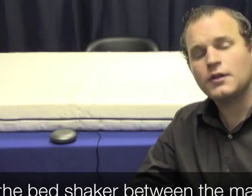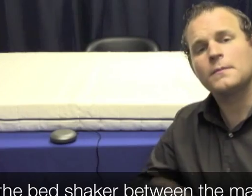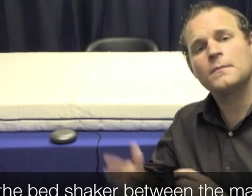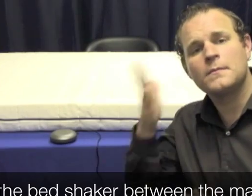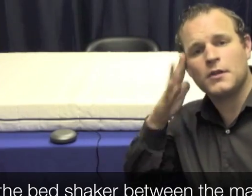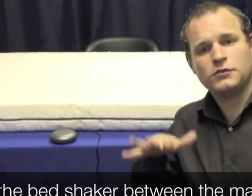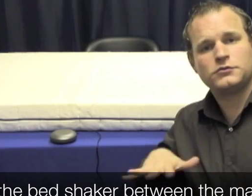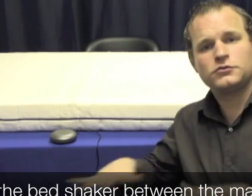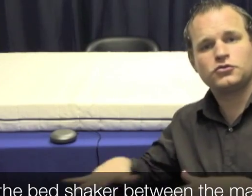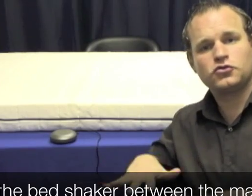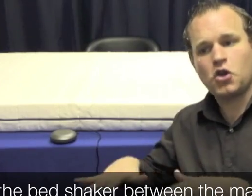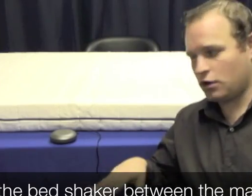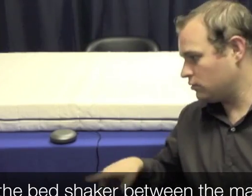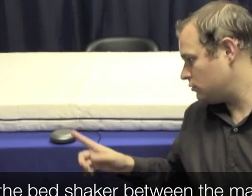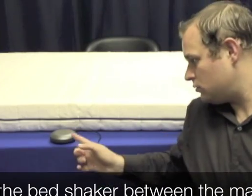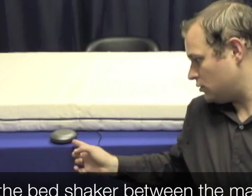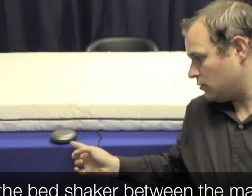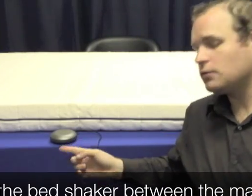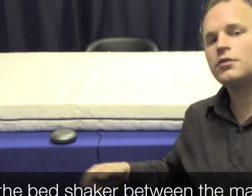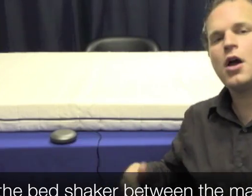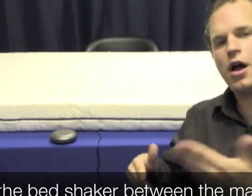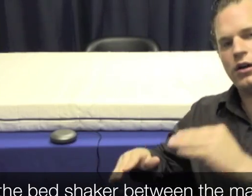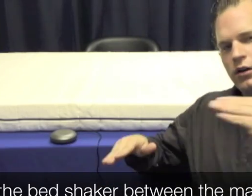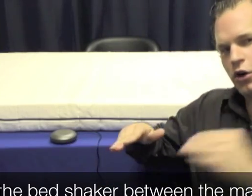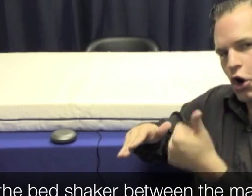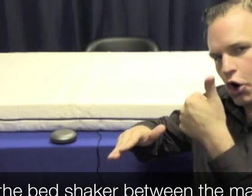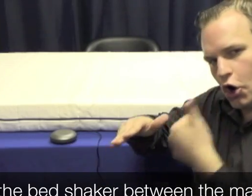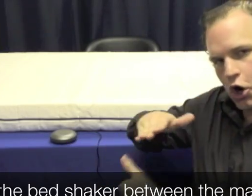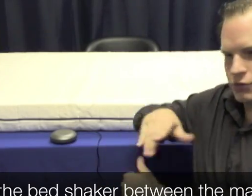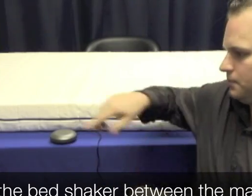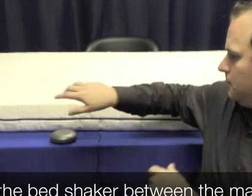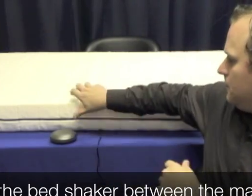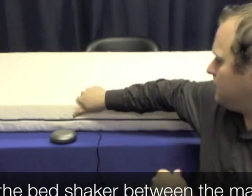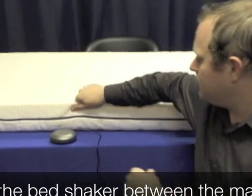Place the bed shaker between the mattress and the box spring.